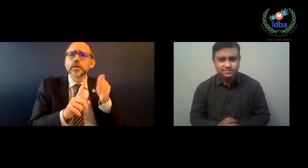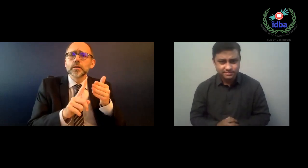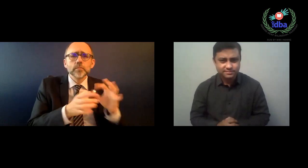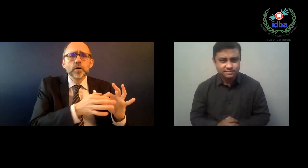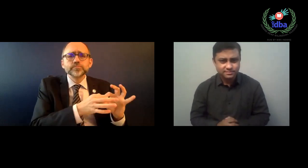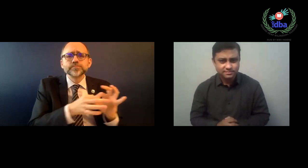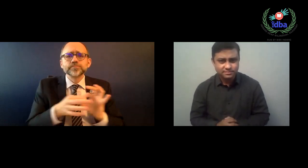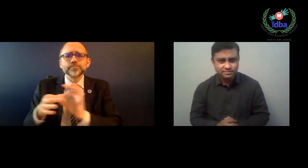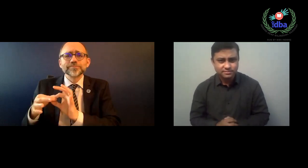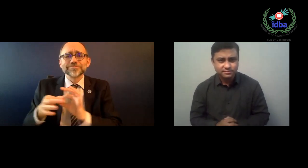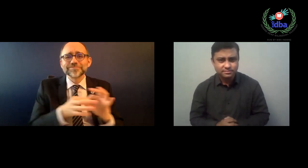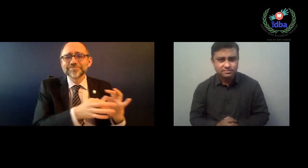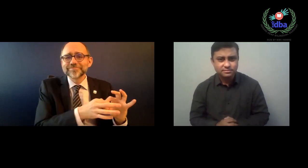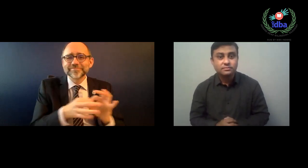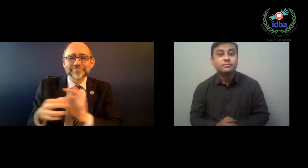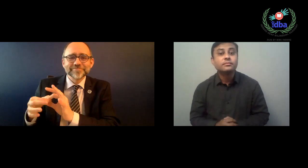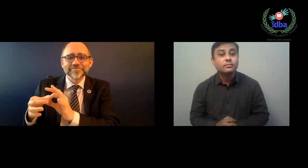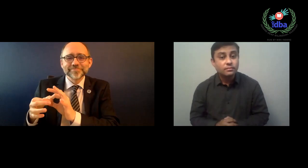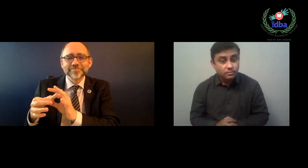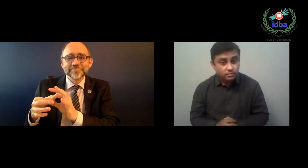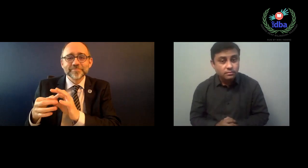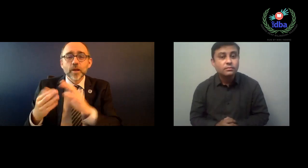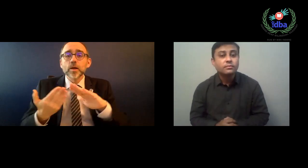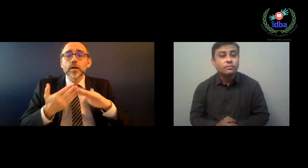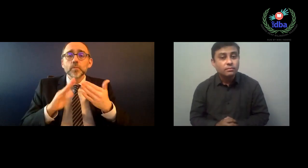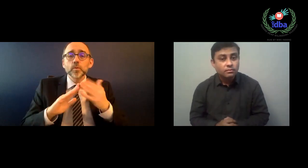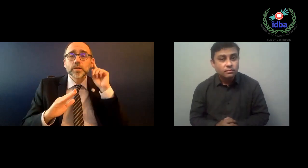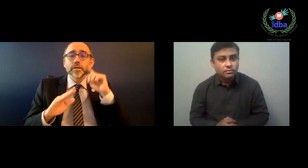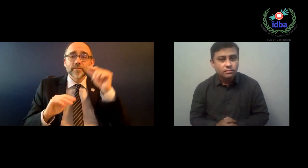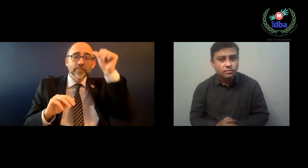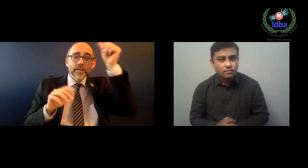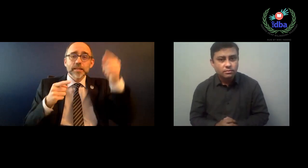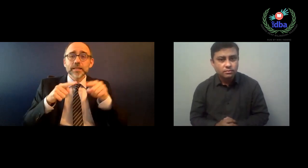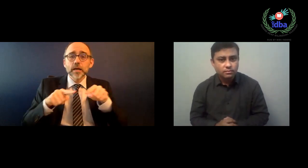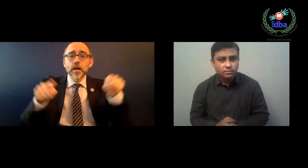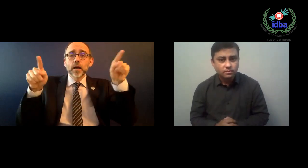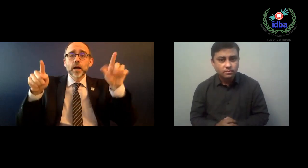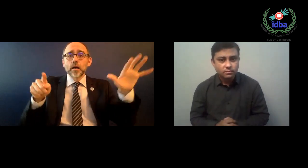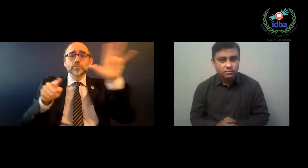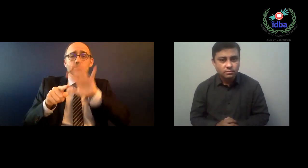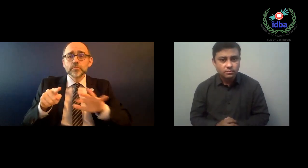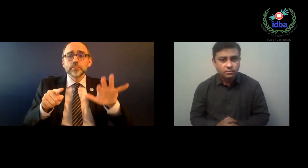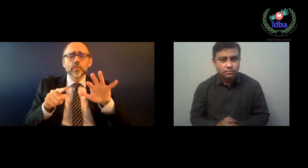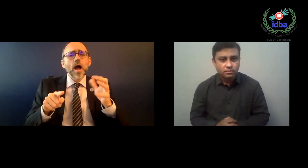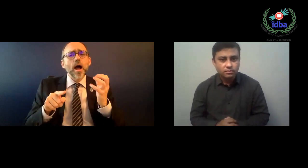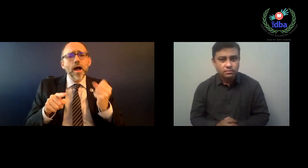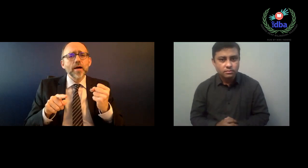these organizations should aim to work collaboratively. In India,